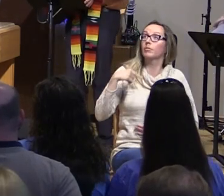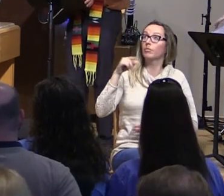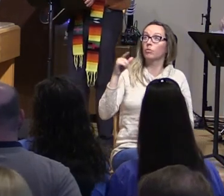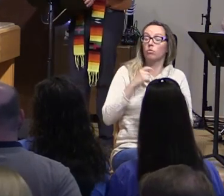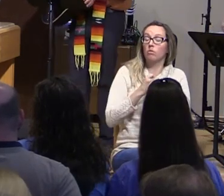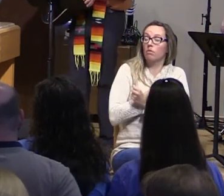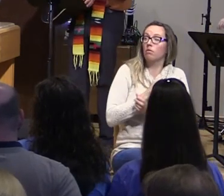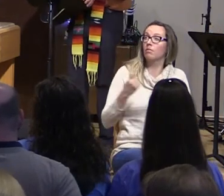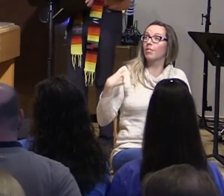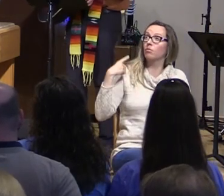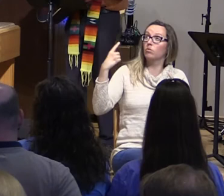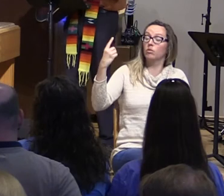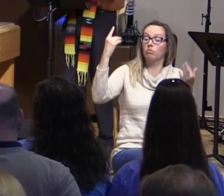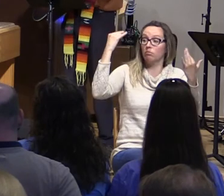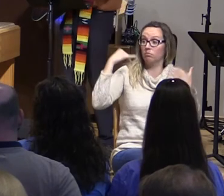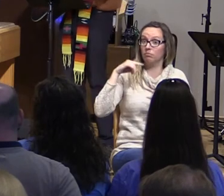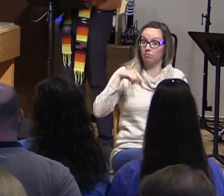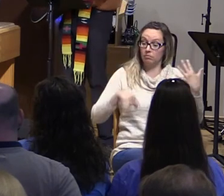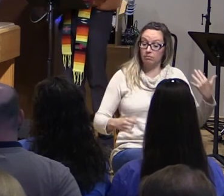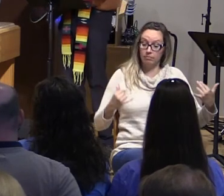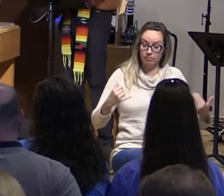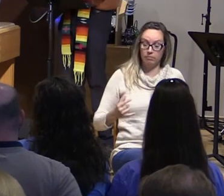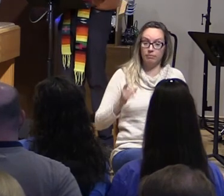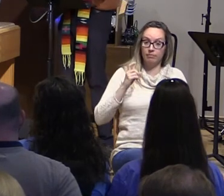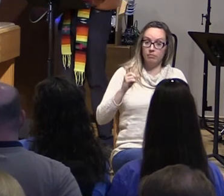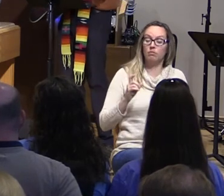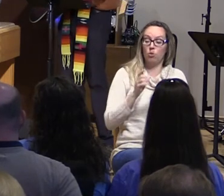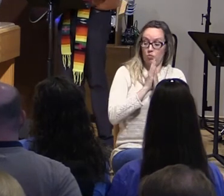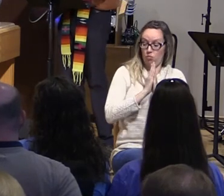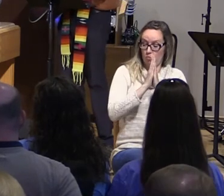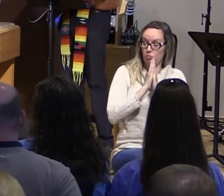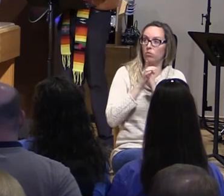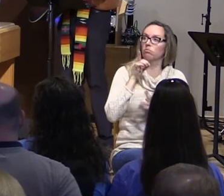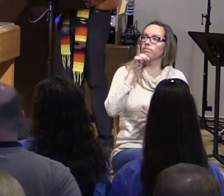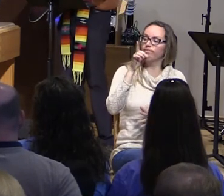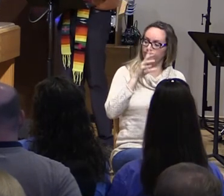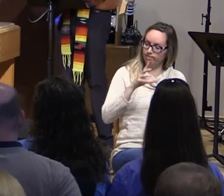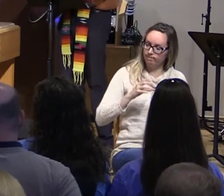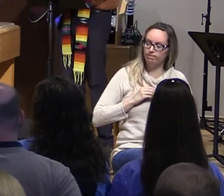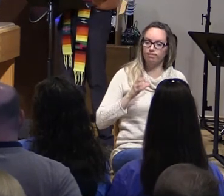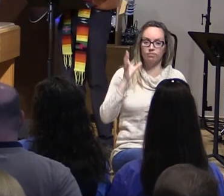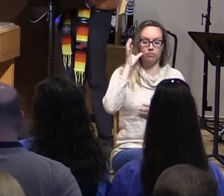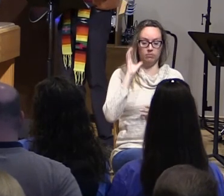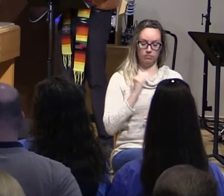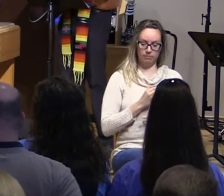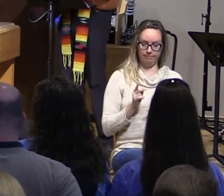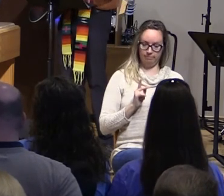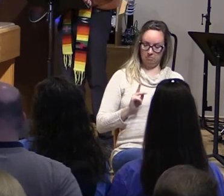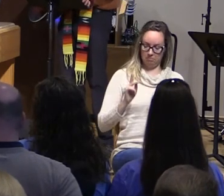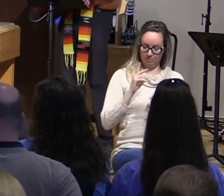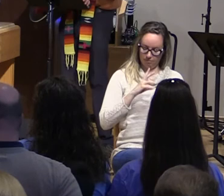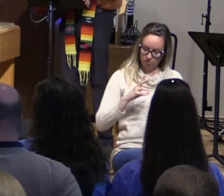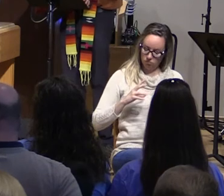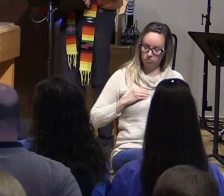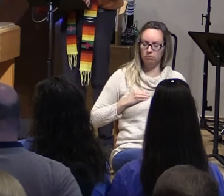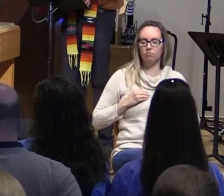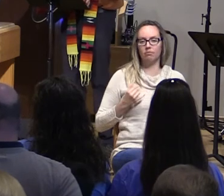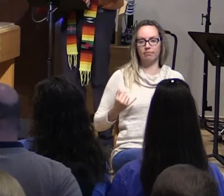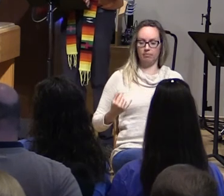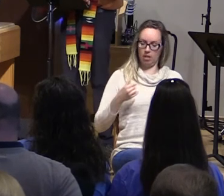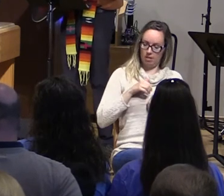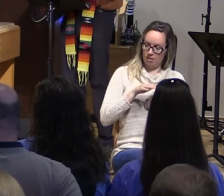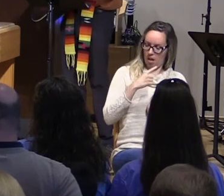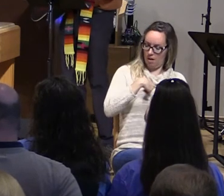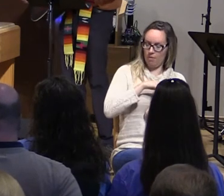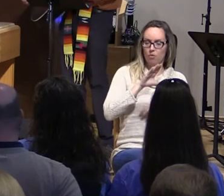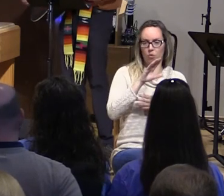these prayers on behalf of others. And Lord God, receive us also into the arms of your mercy. Send us in your